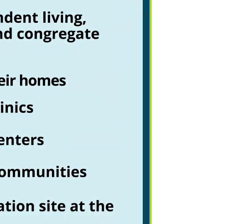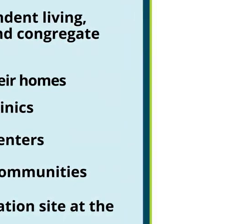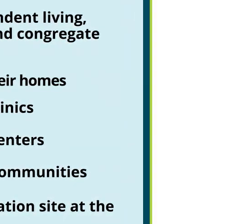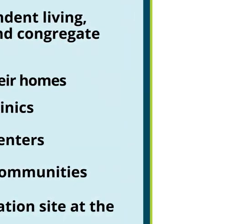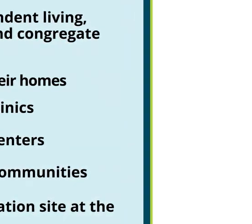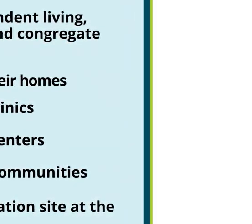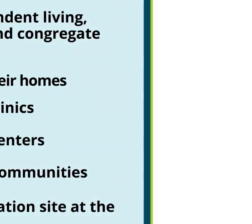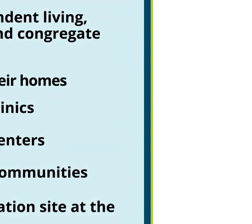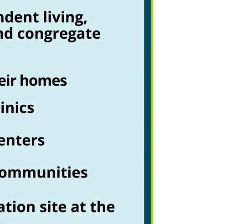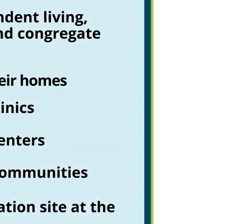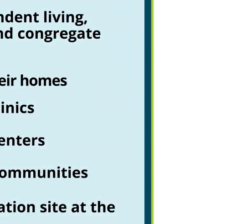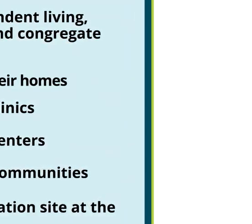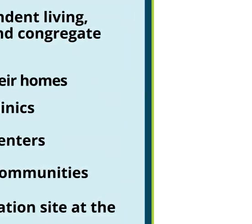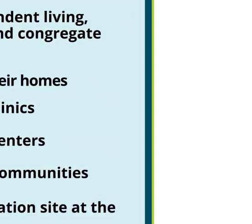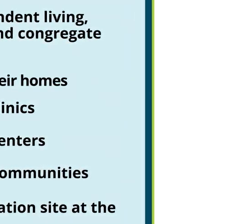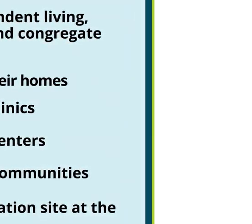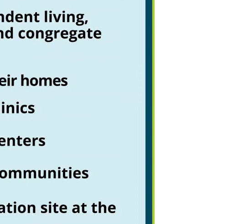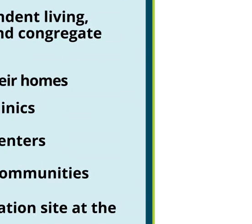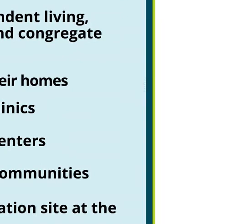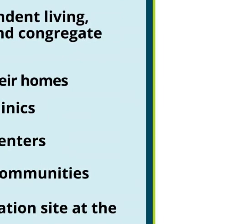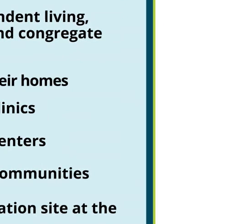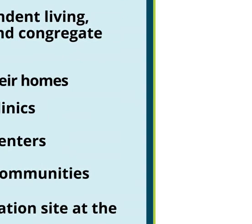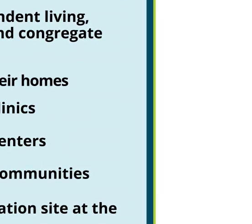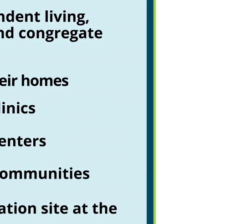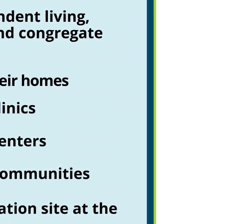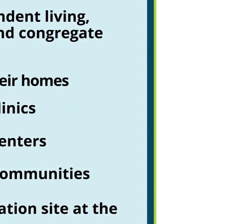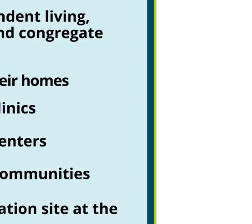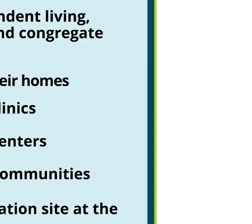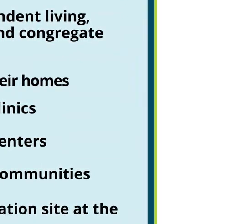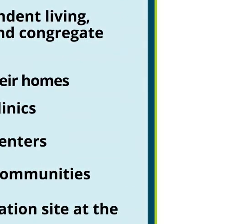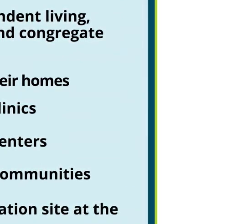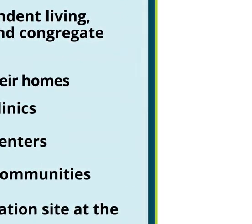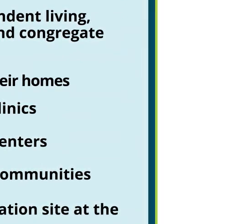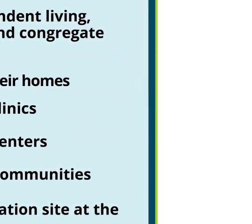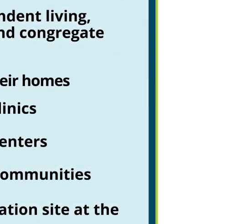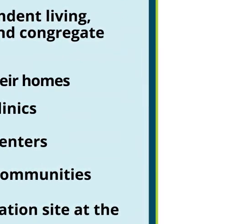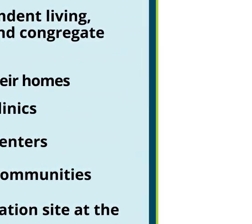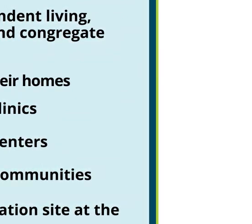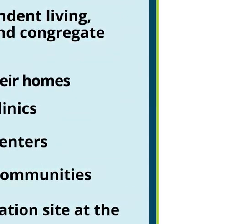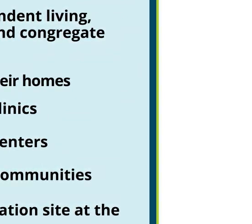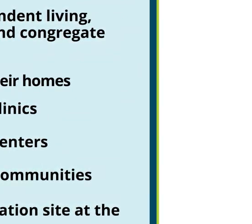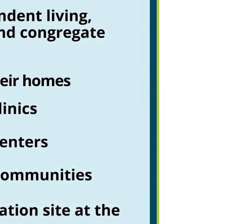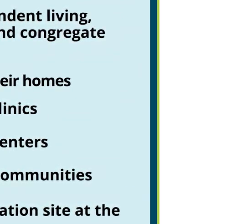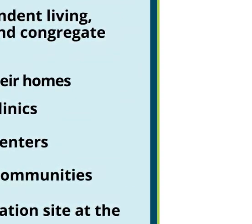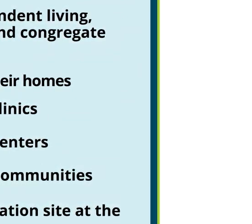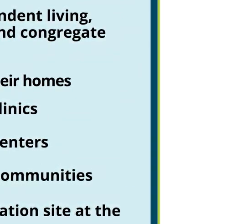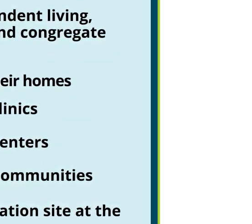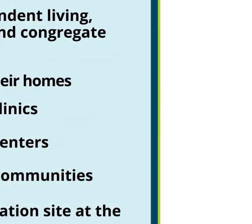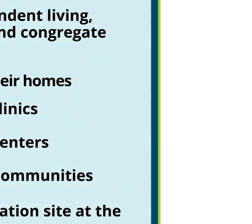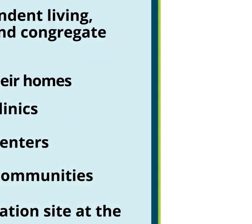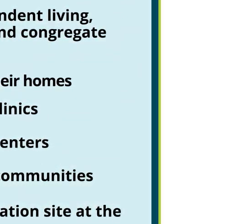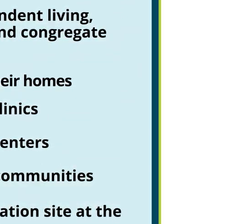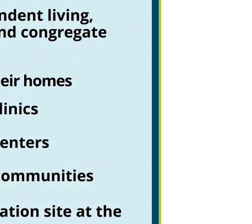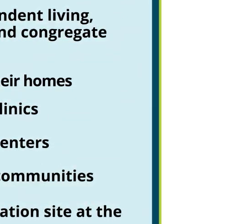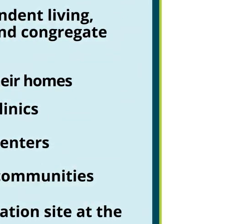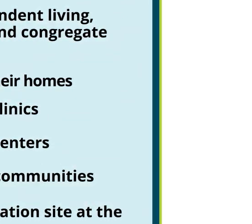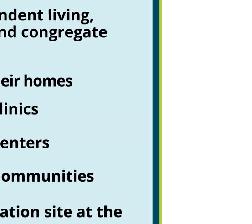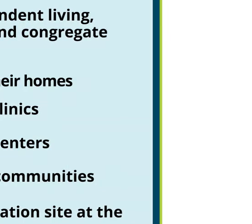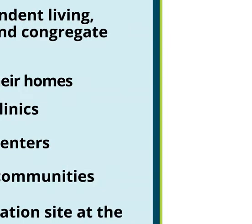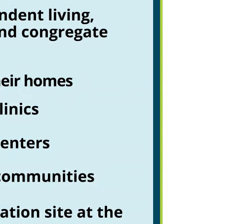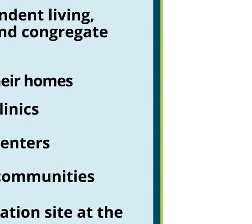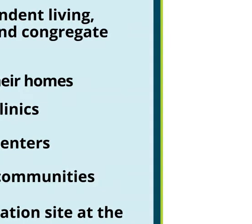1,629 doses to staff and residents at independent living homes, our detention center, nursing homes, and